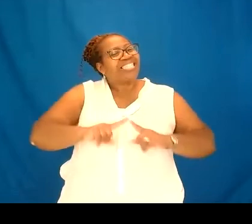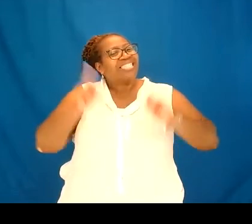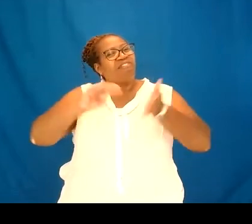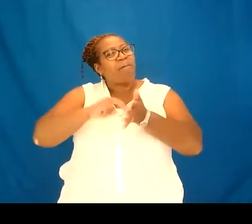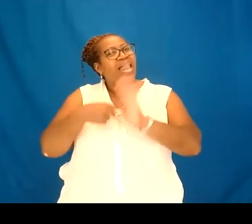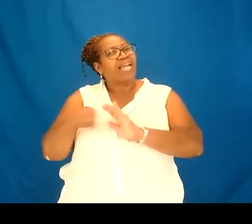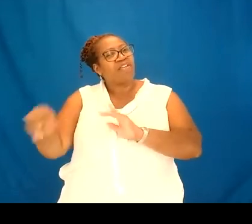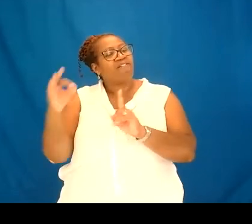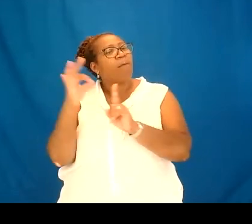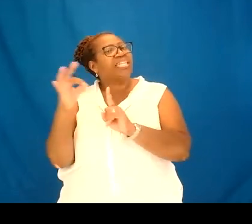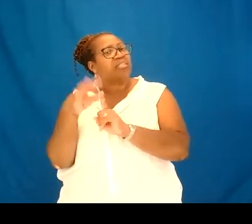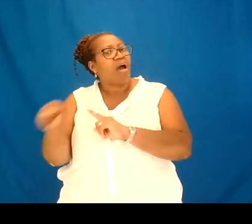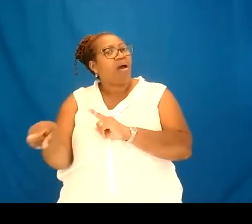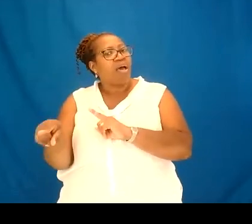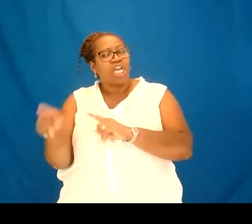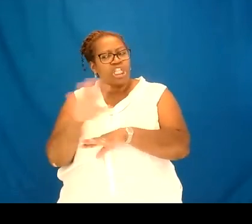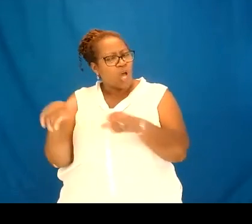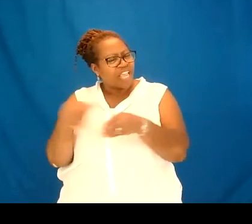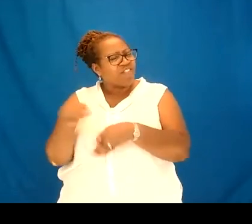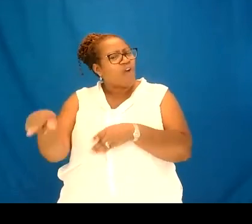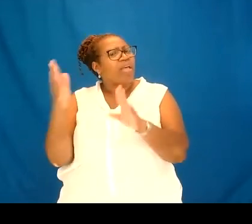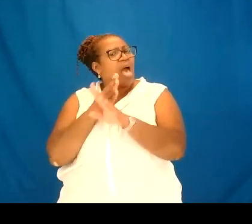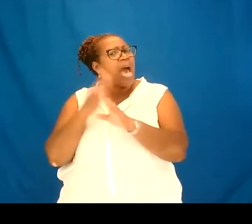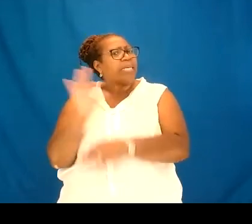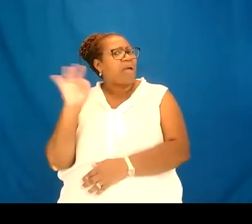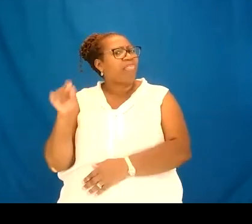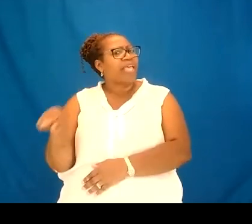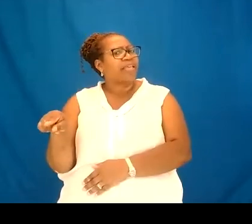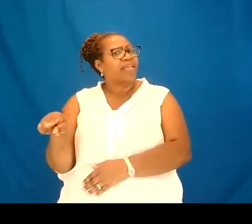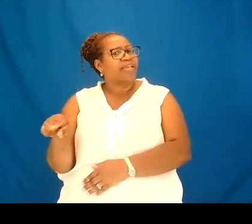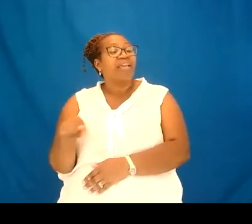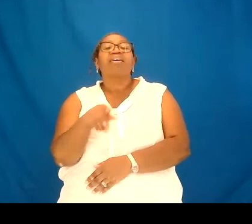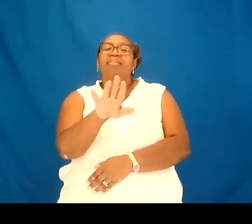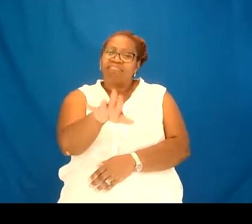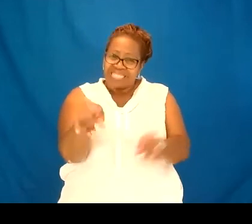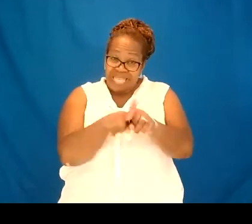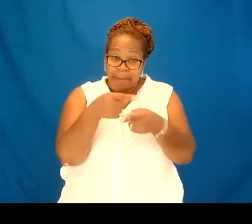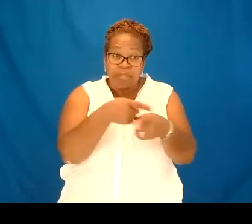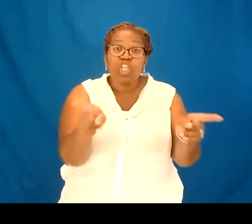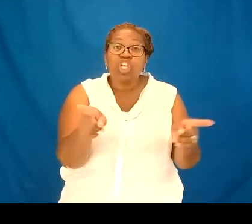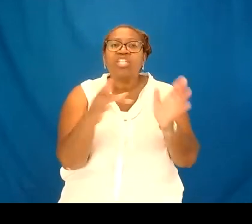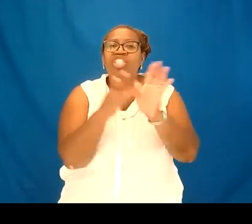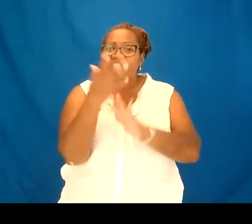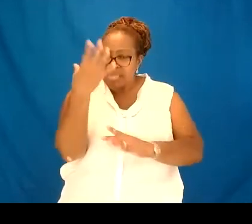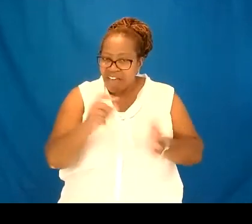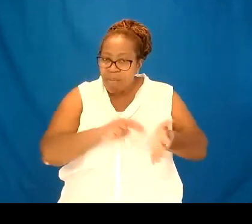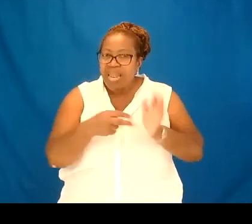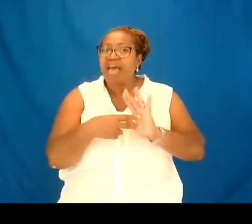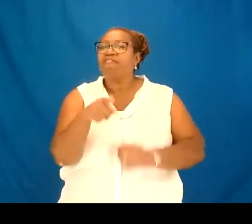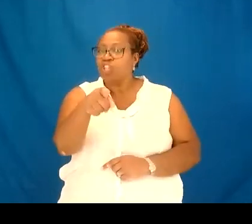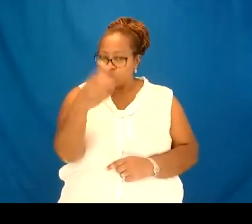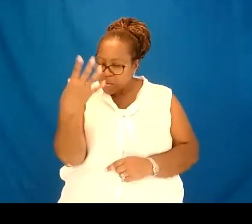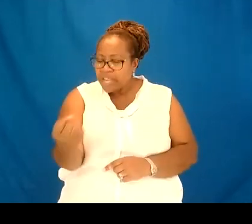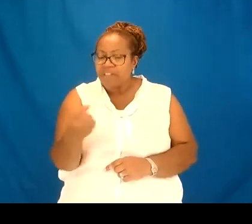didn't involve Peter hiding himself. And Jesus has plans for you too. He wants to show you what side